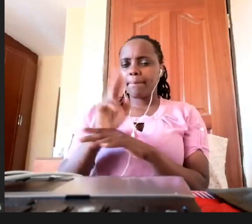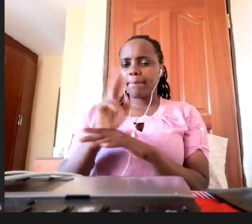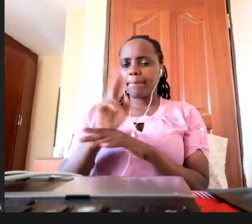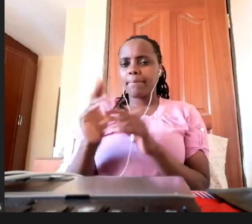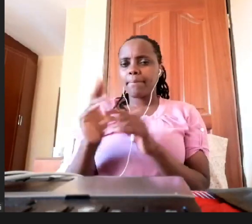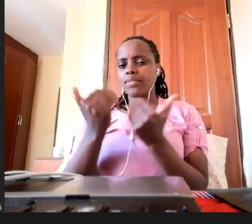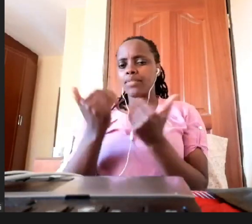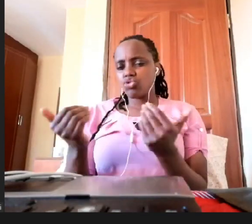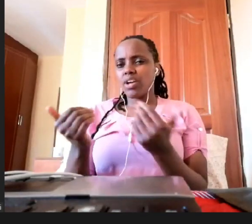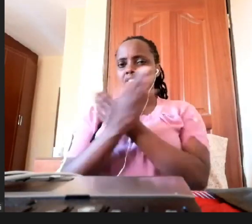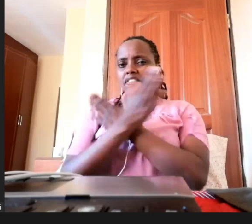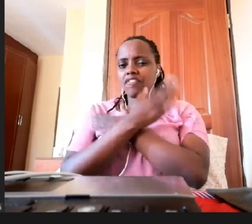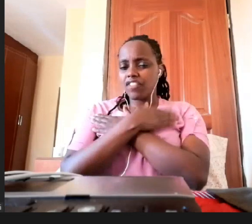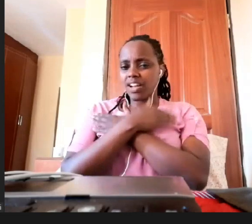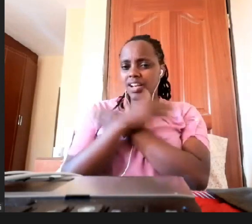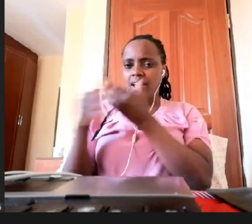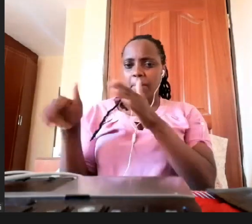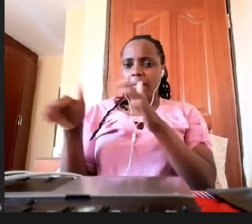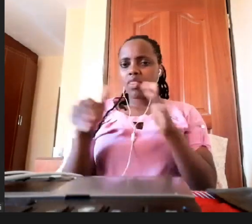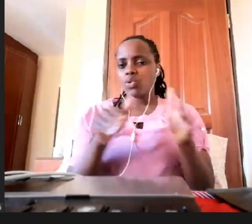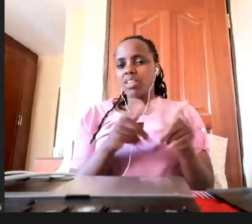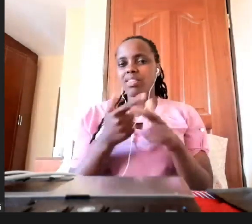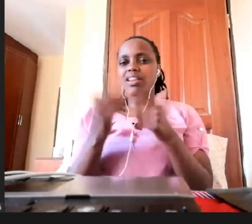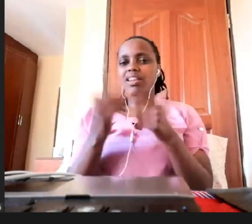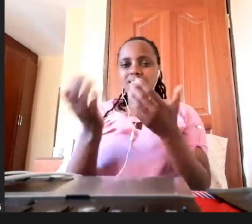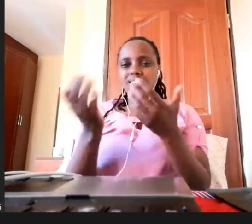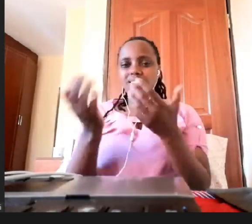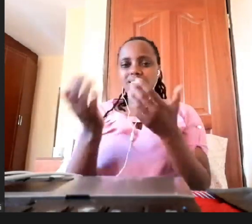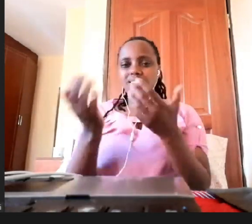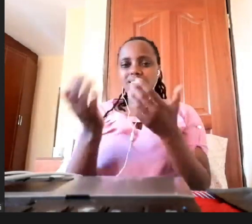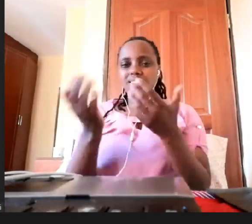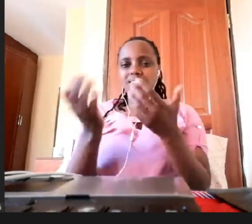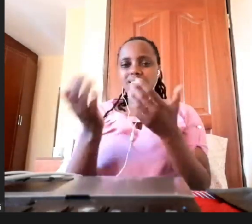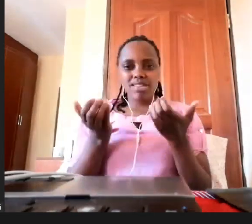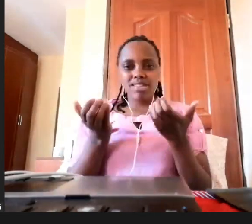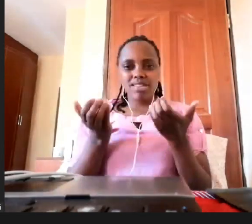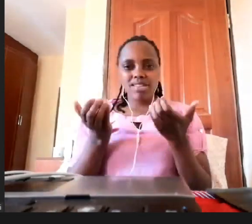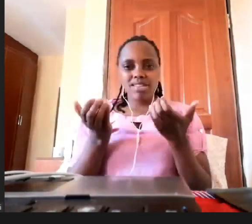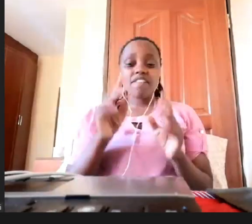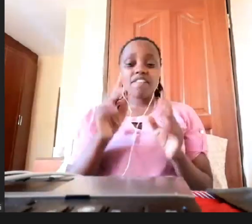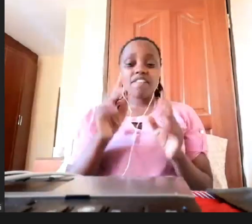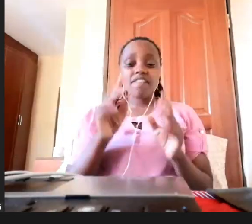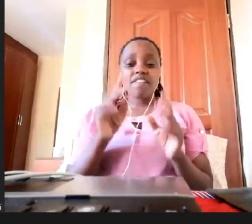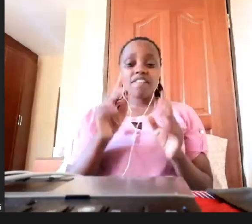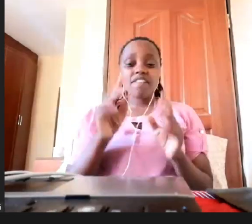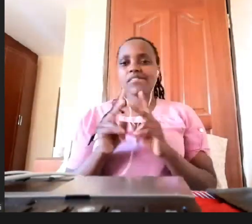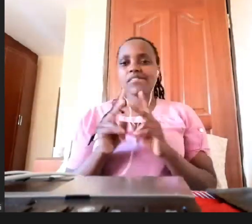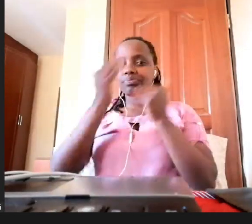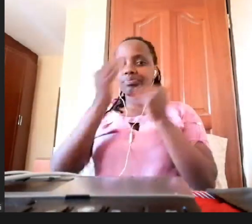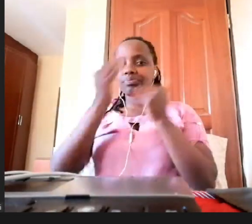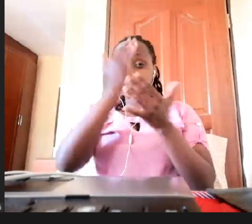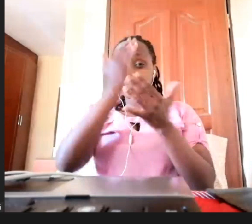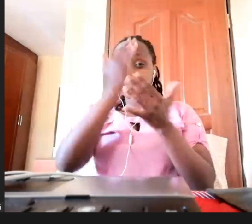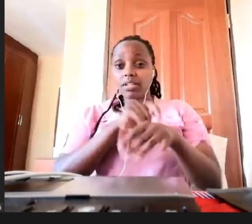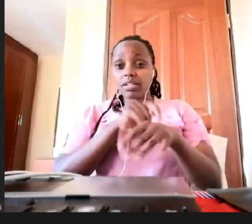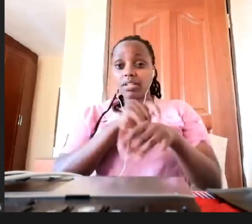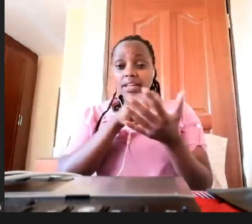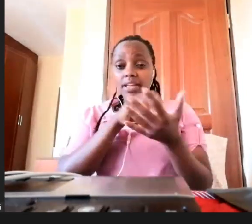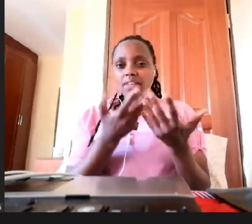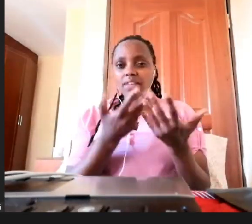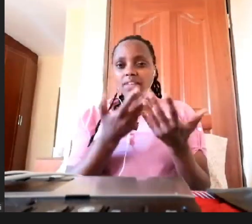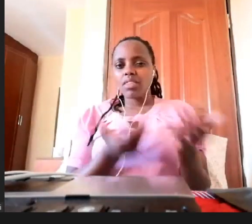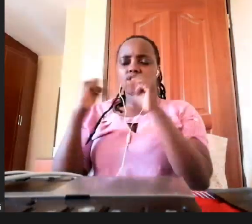child-friendly methodologies, it's actually needed. They were very appreciative that sometimes cases are taken to them as social